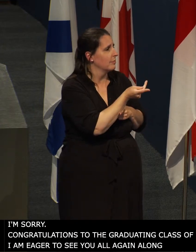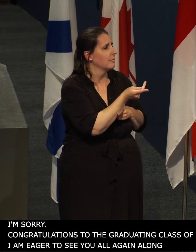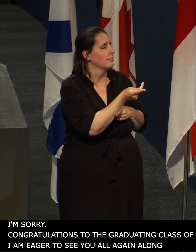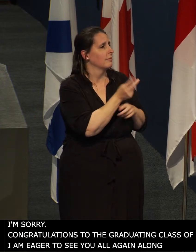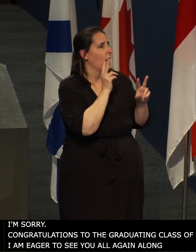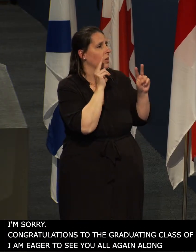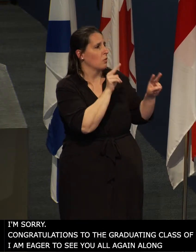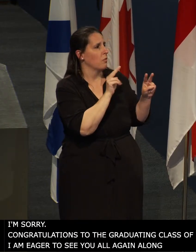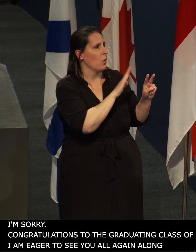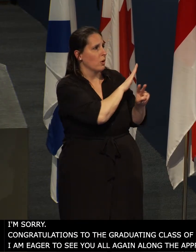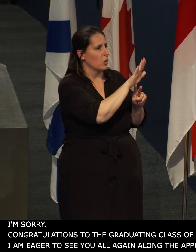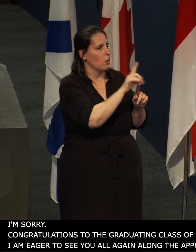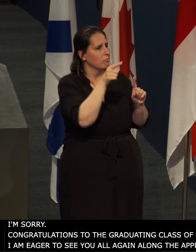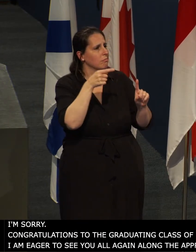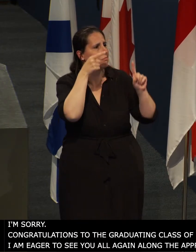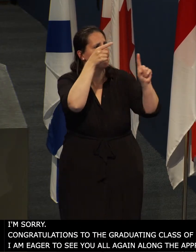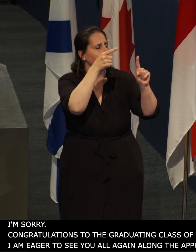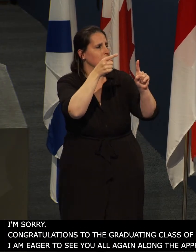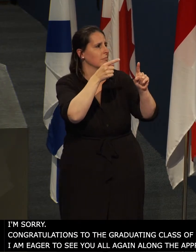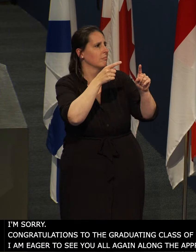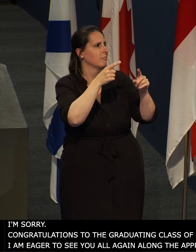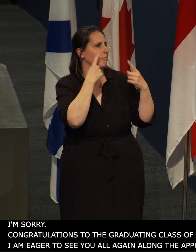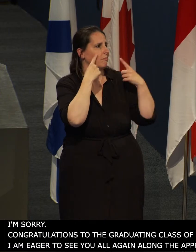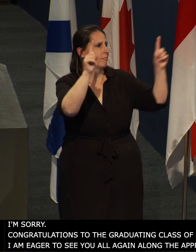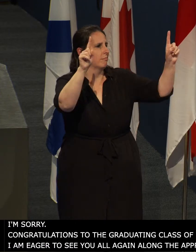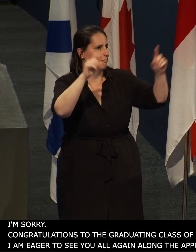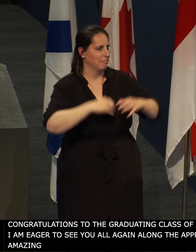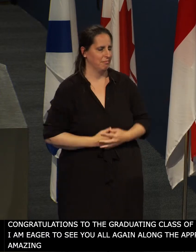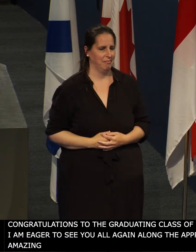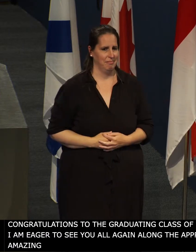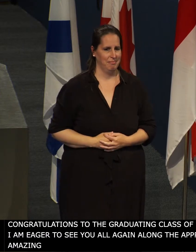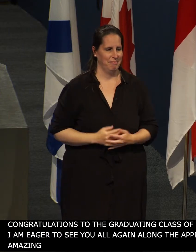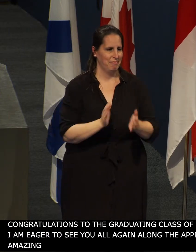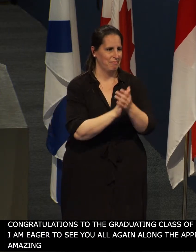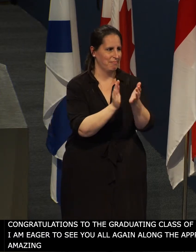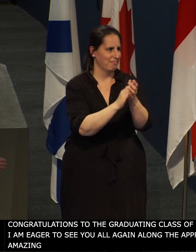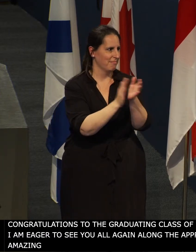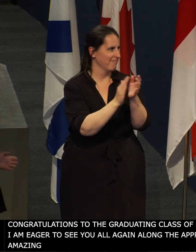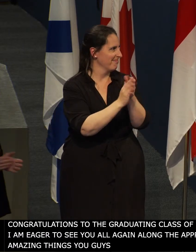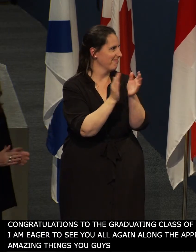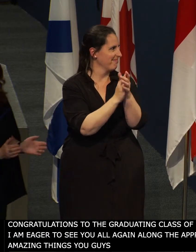forward to seeing the amazing things that you guys will do. Thank you.